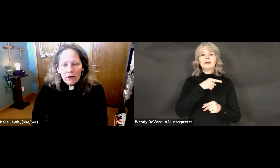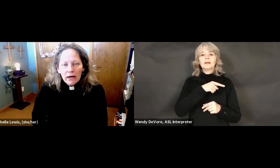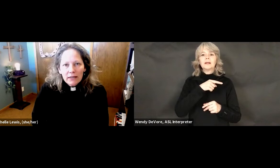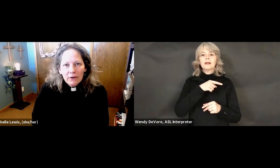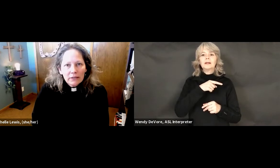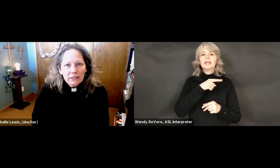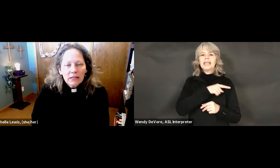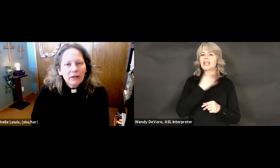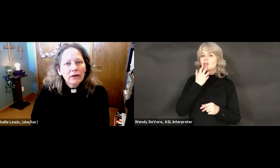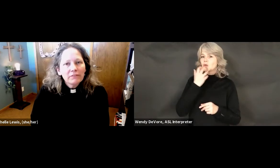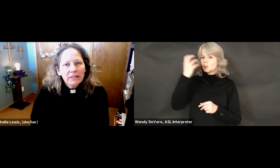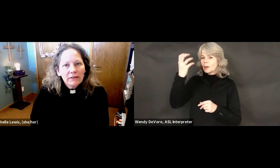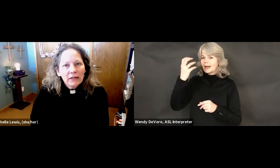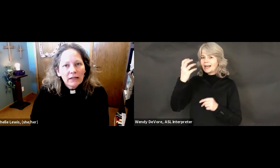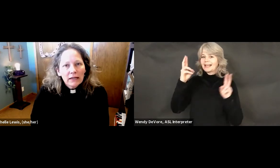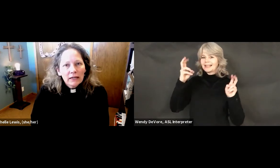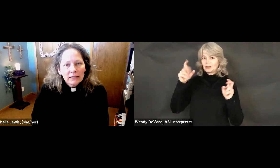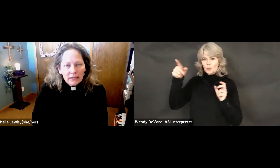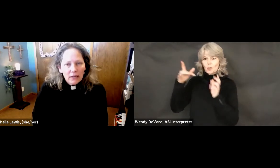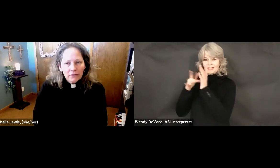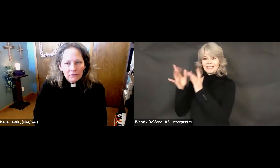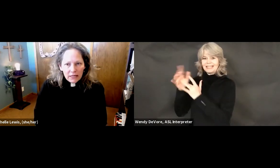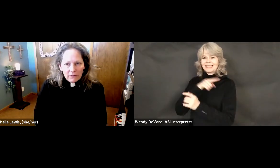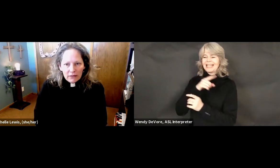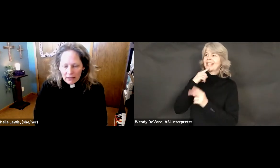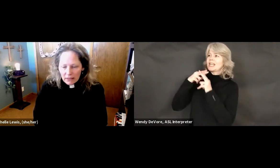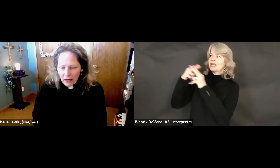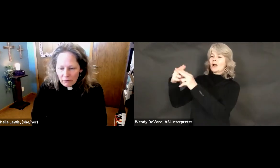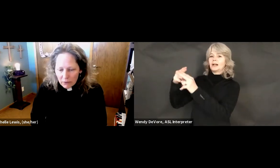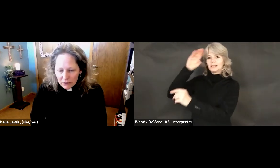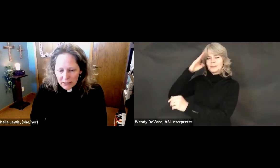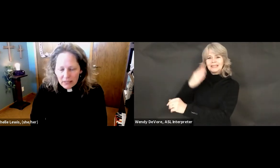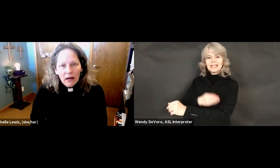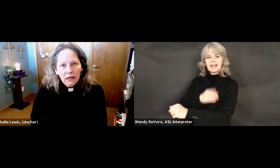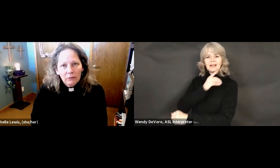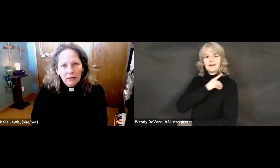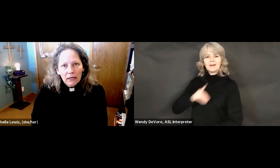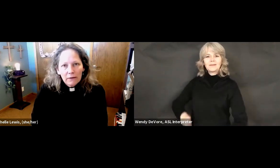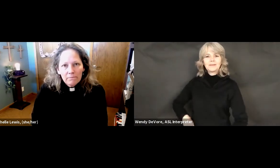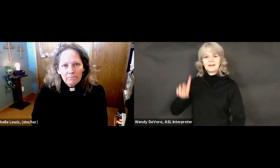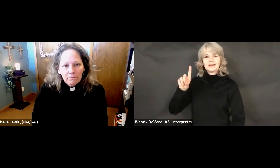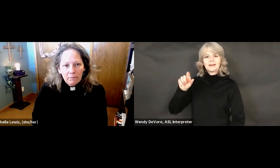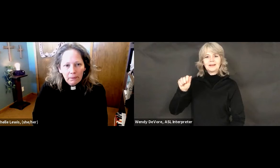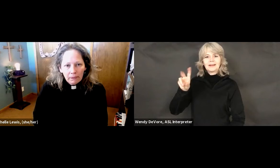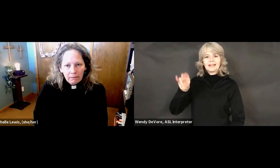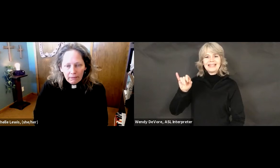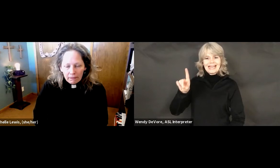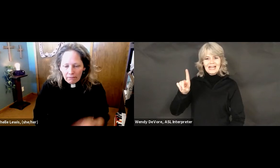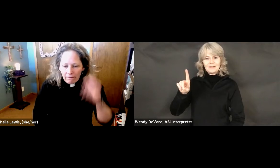he cries out, "Son of David, Son of David, have mercy on me."